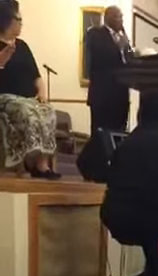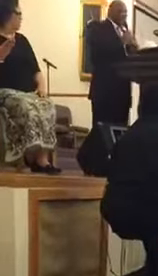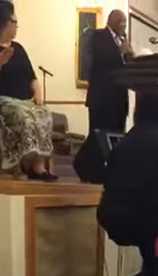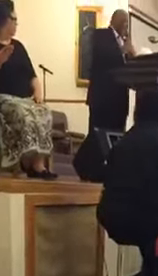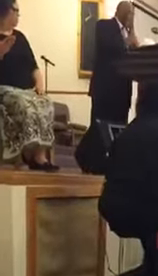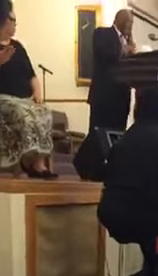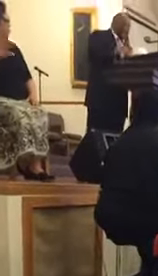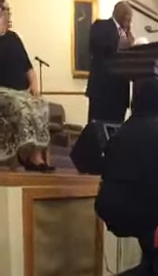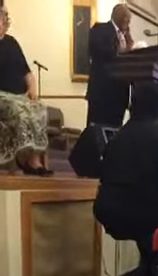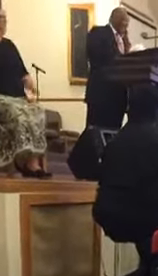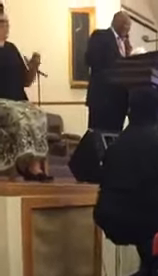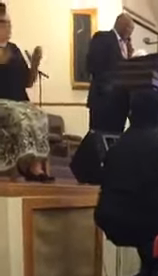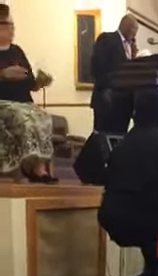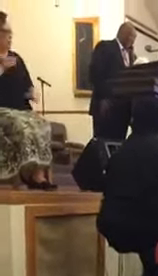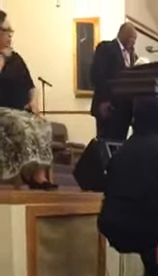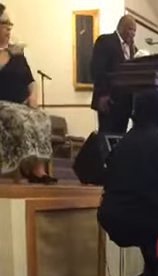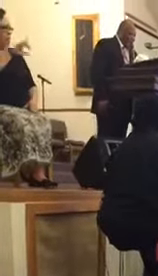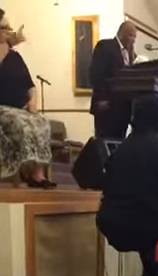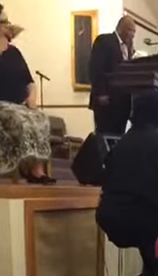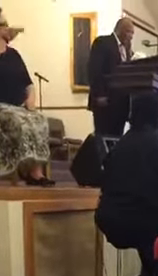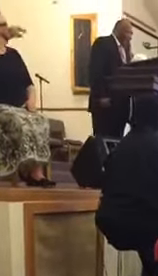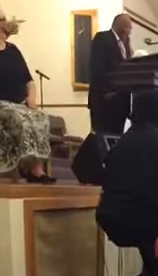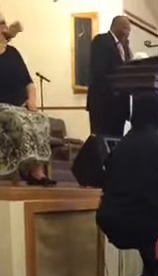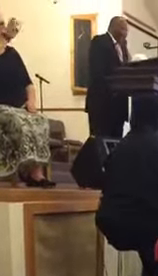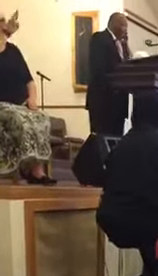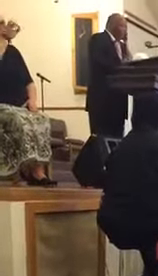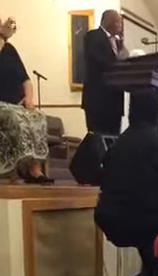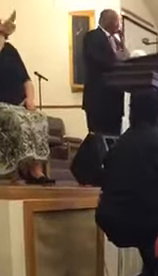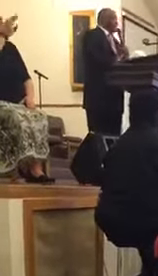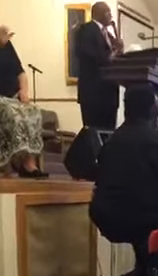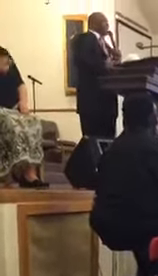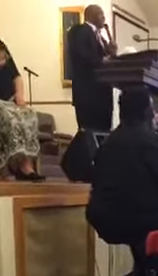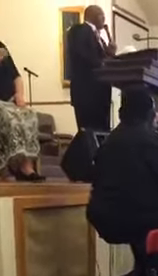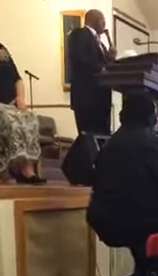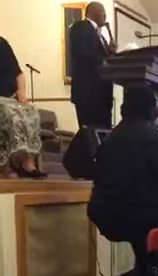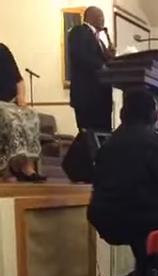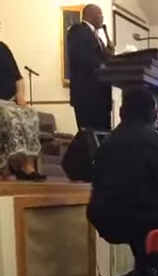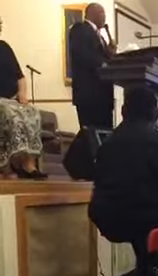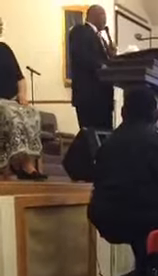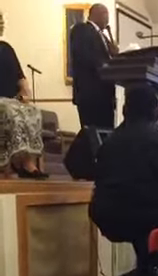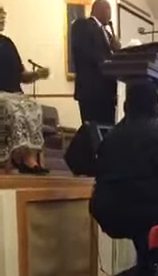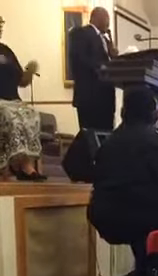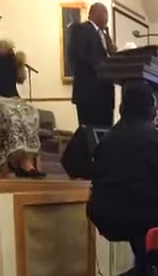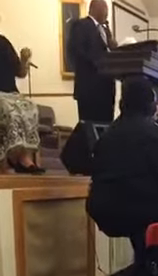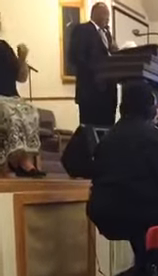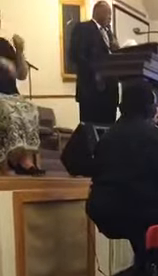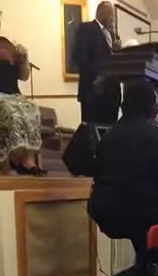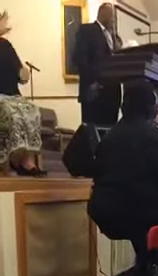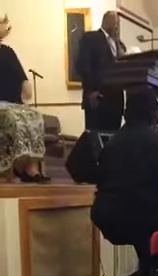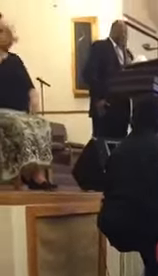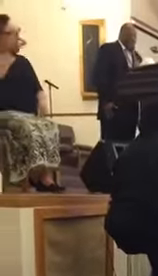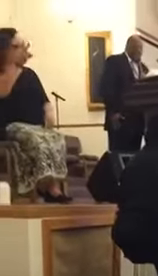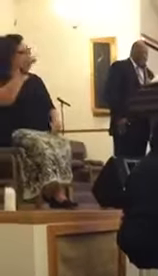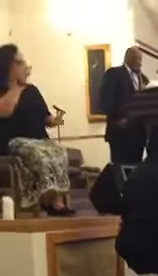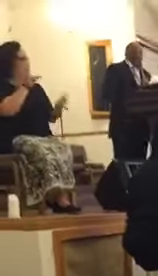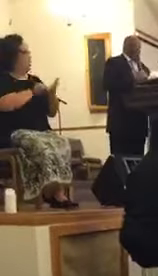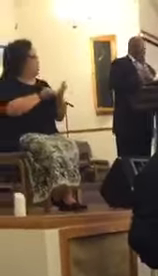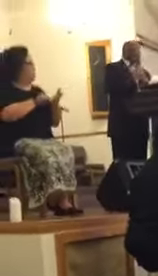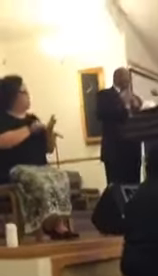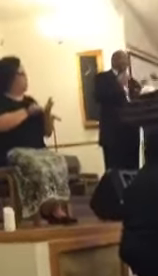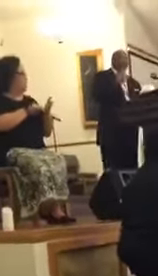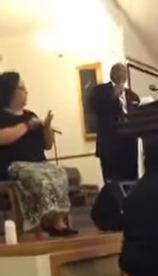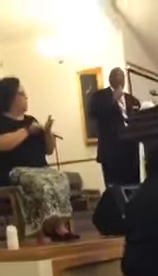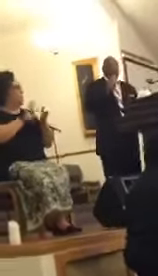Pastoring is a dangerous thing. Over 1,700 pastors a